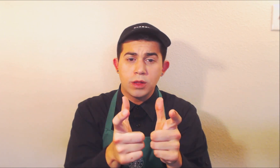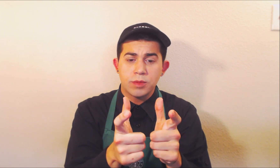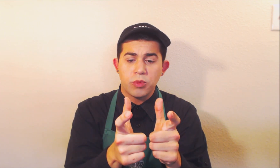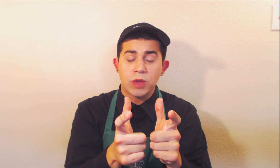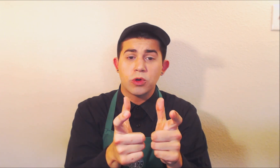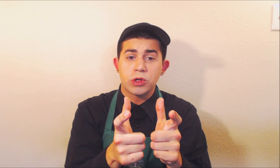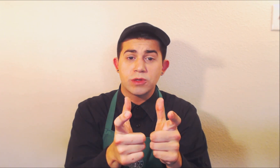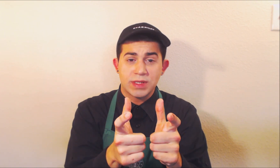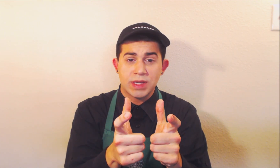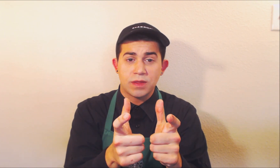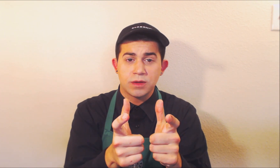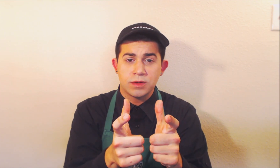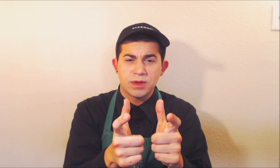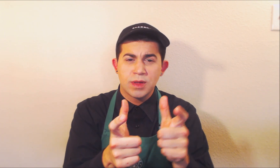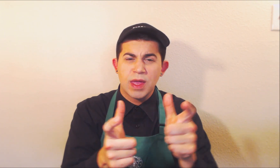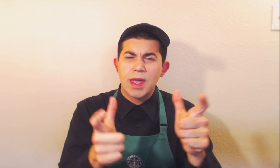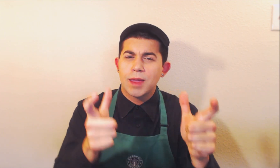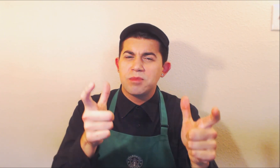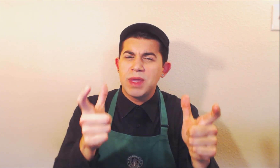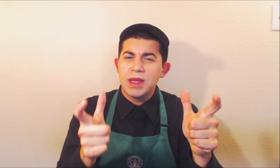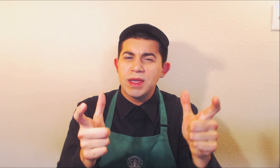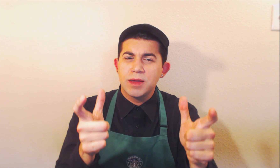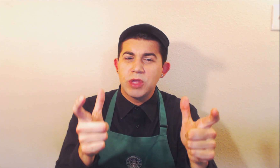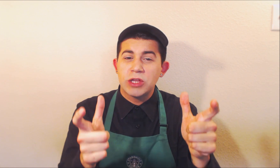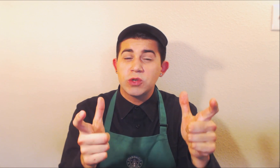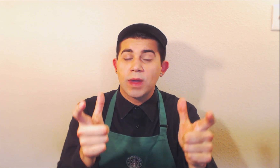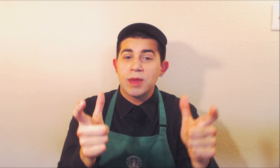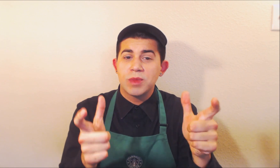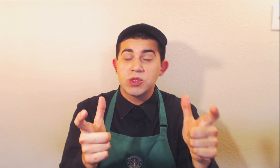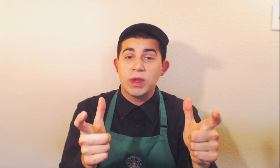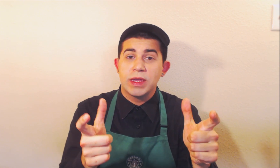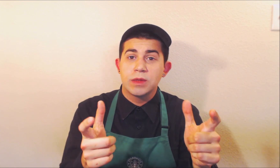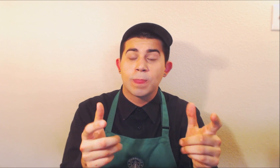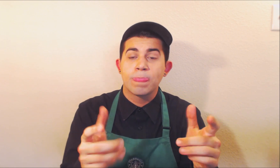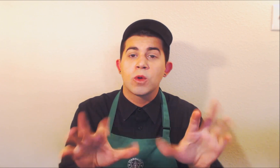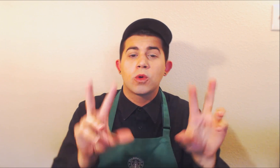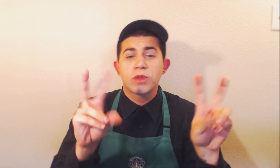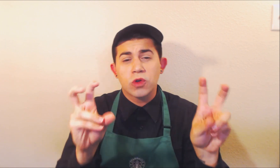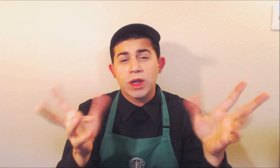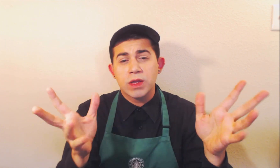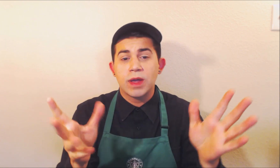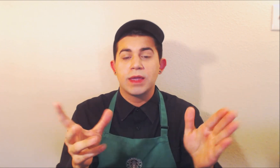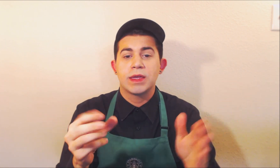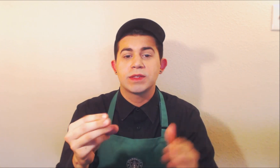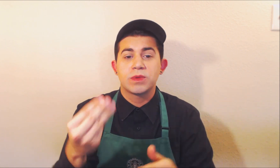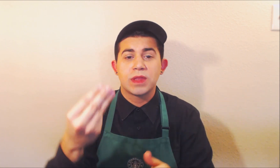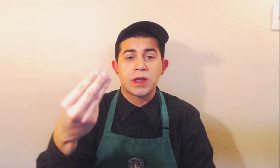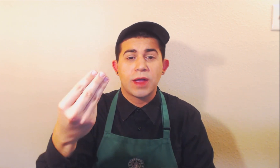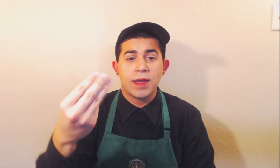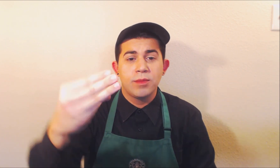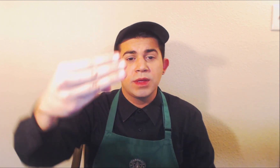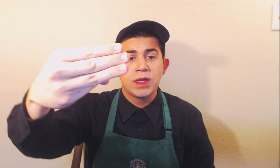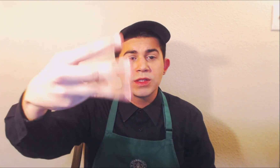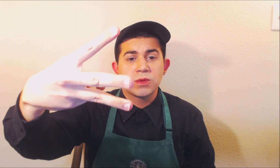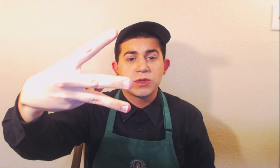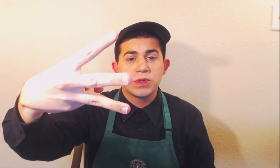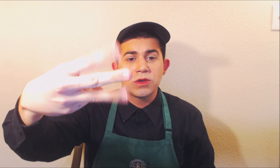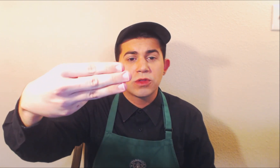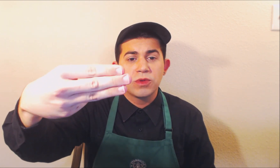small, bring it real close together. And medium, you can do right in between, or the correct way is with the letter M. So it's with your